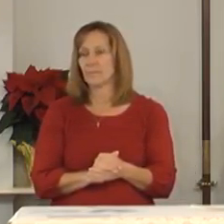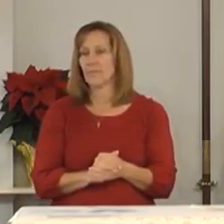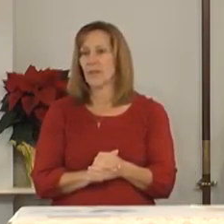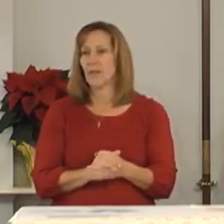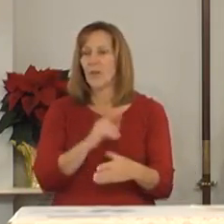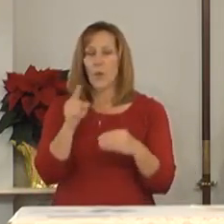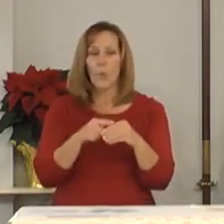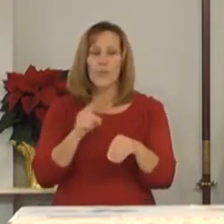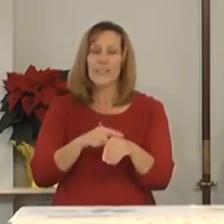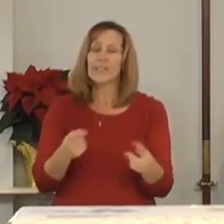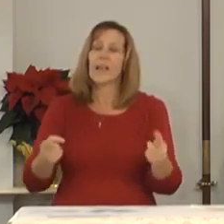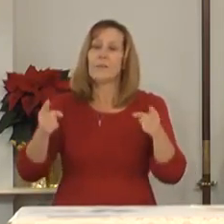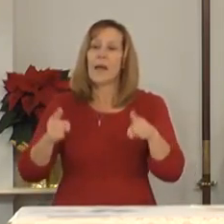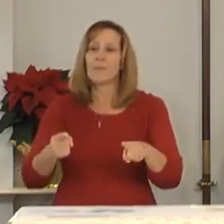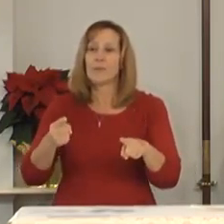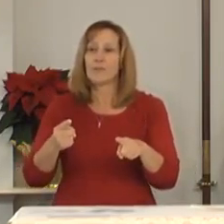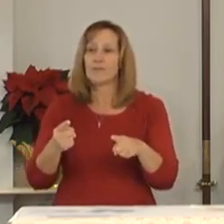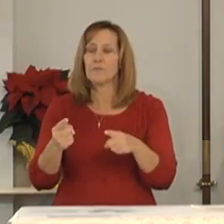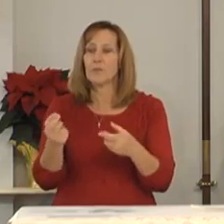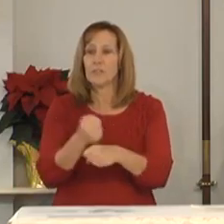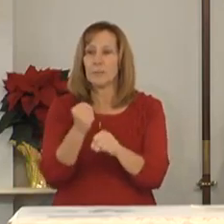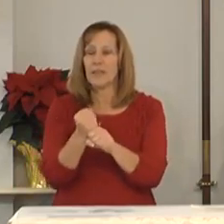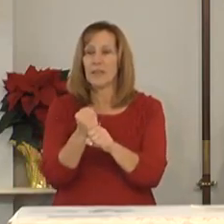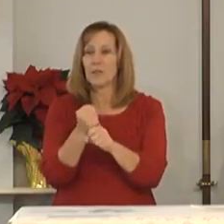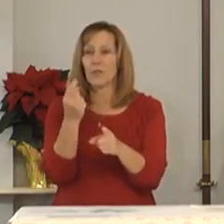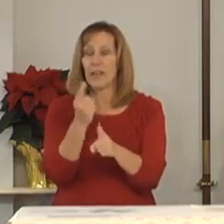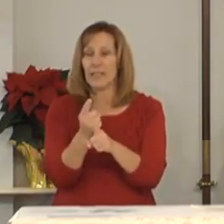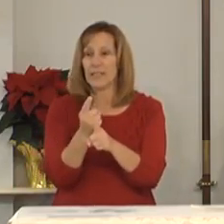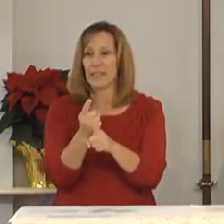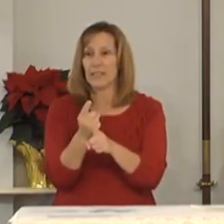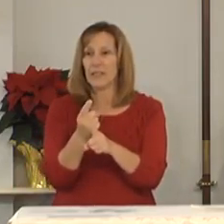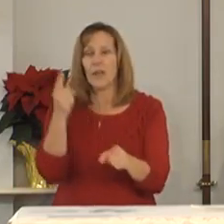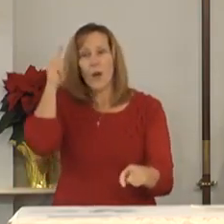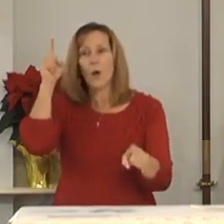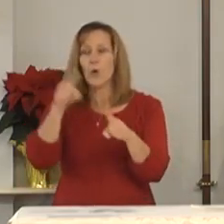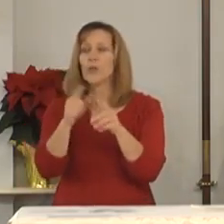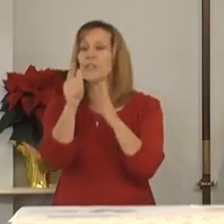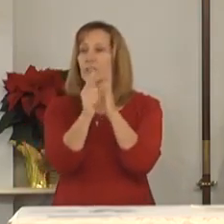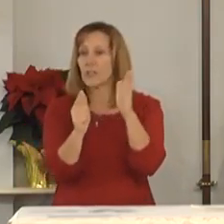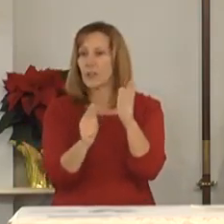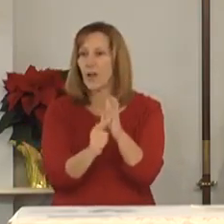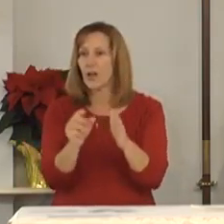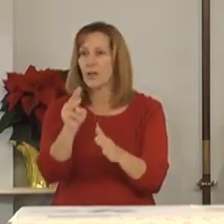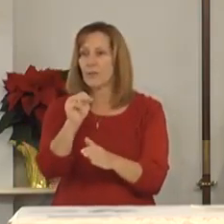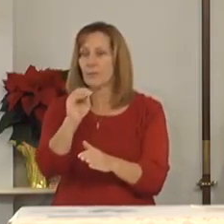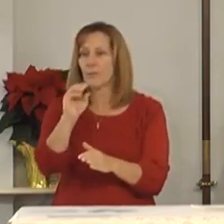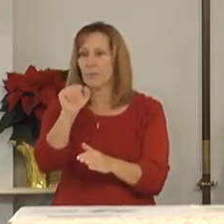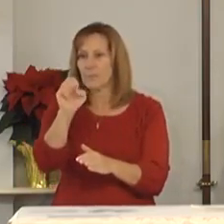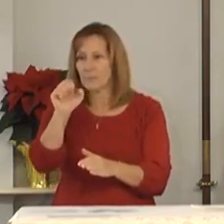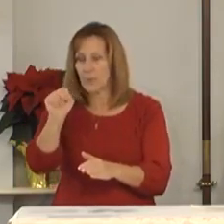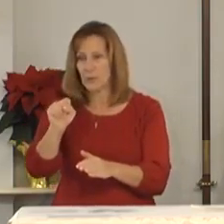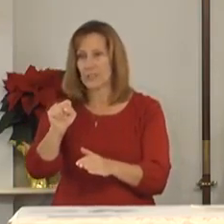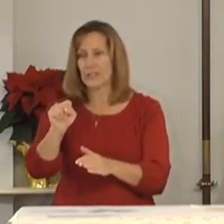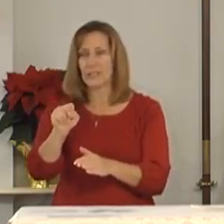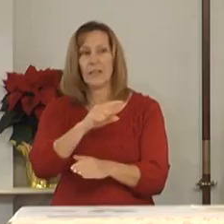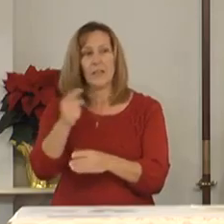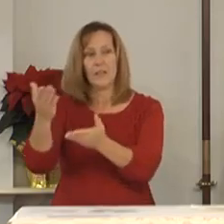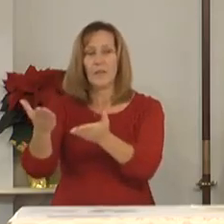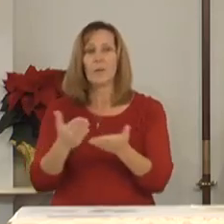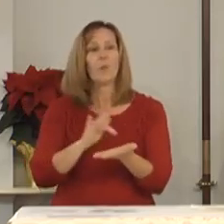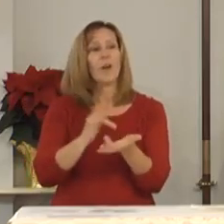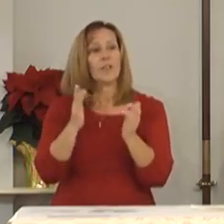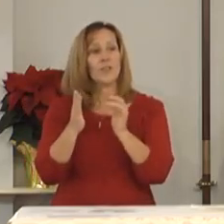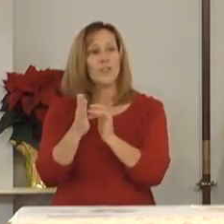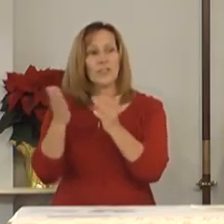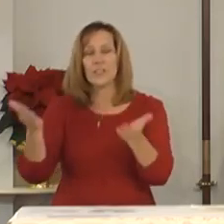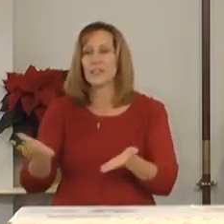And when the time came for their purification, according to the law of Moses, they brought Jesus